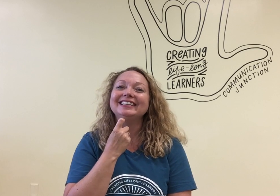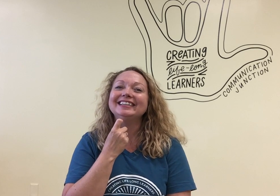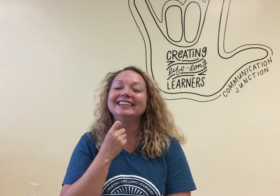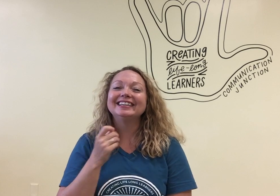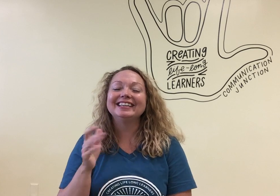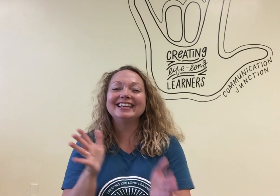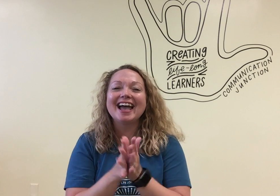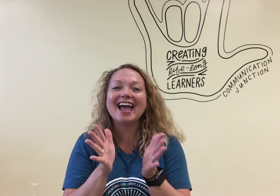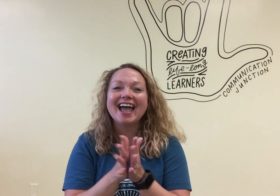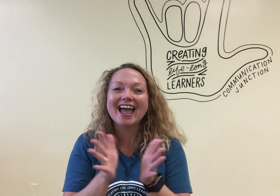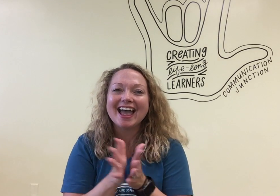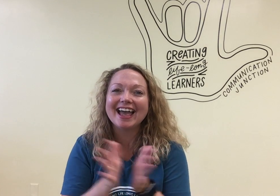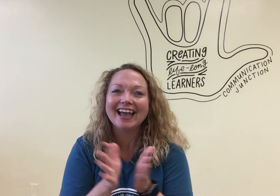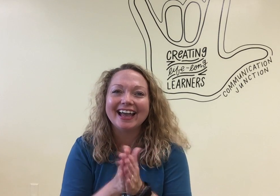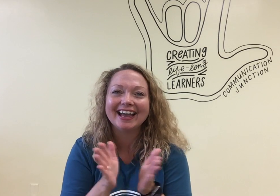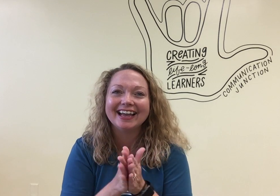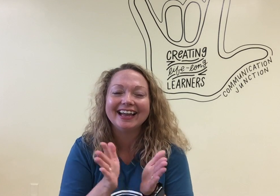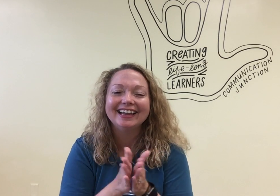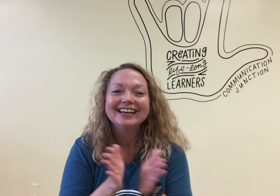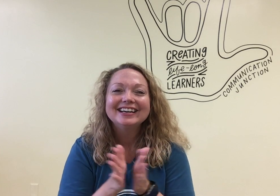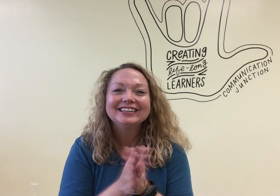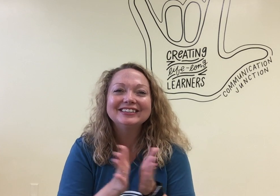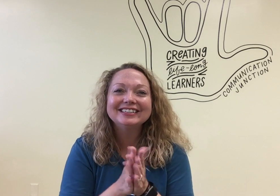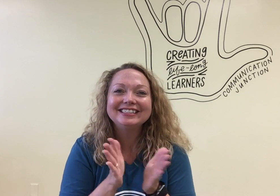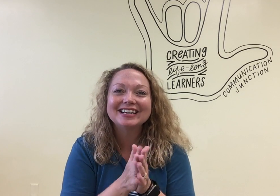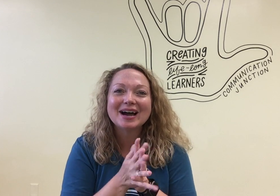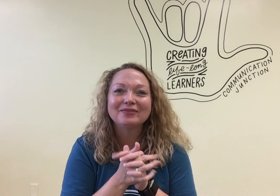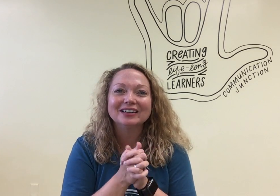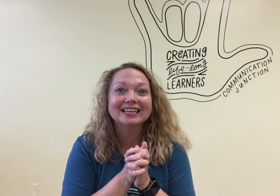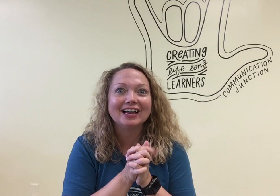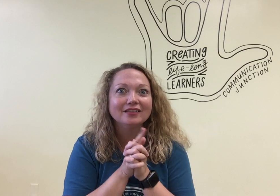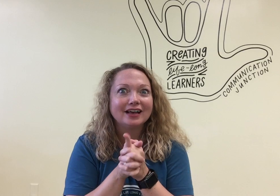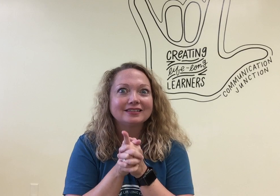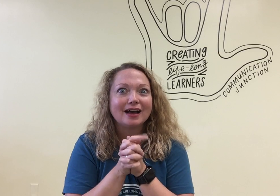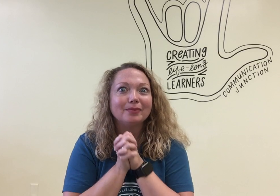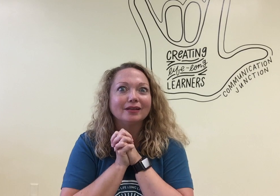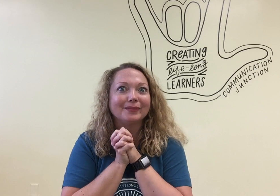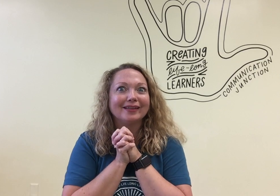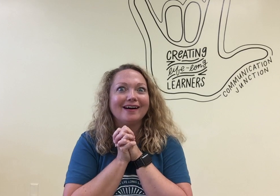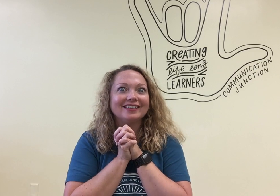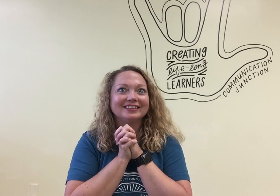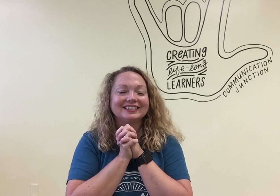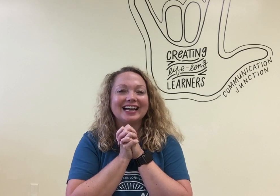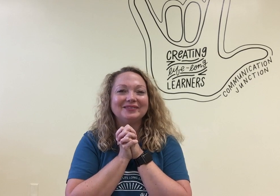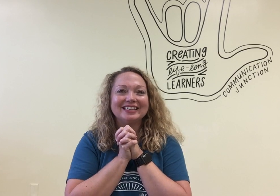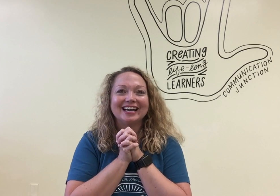R-E-D. Yay! Good job, friends. I held that stop a little bit longer this time, didn't I?